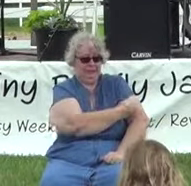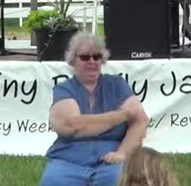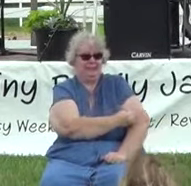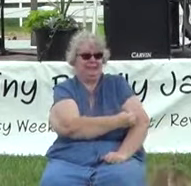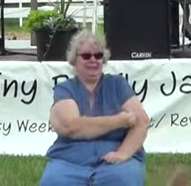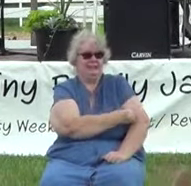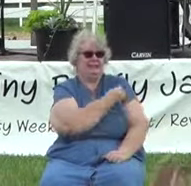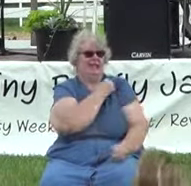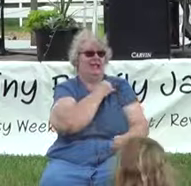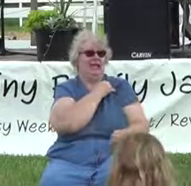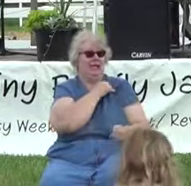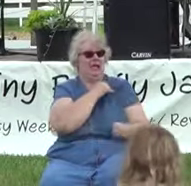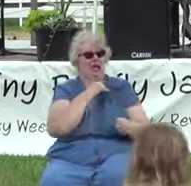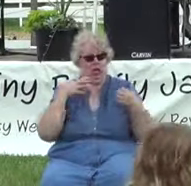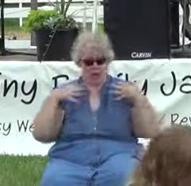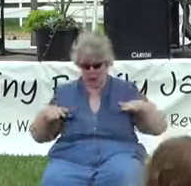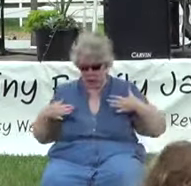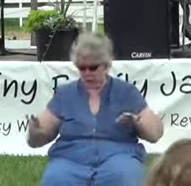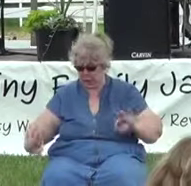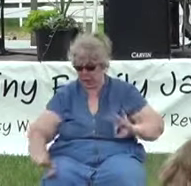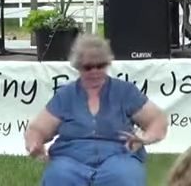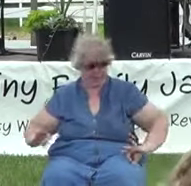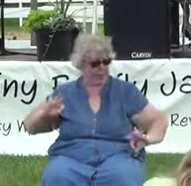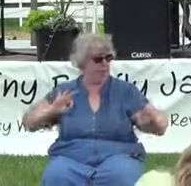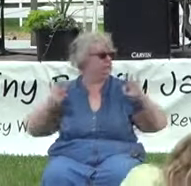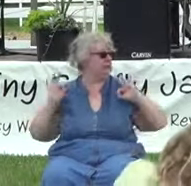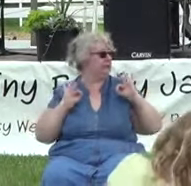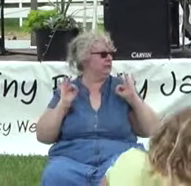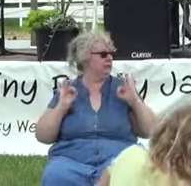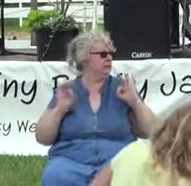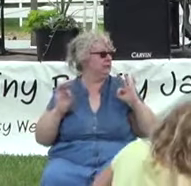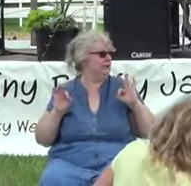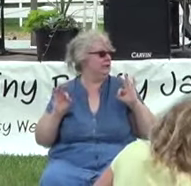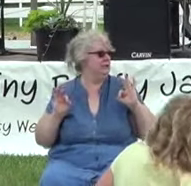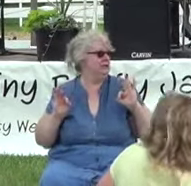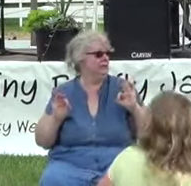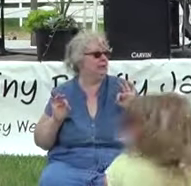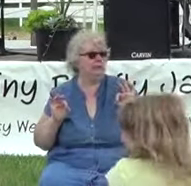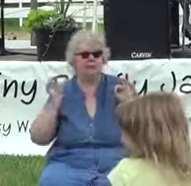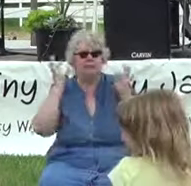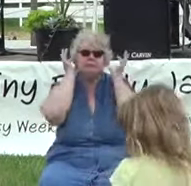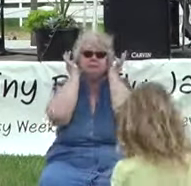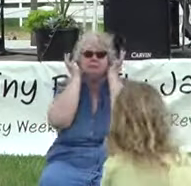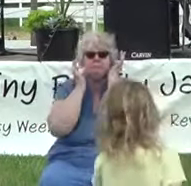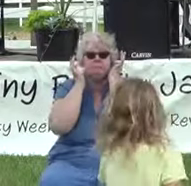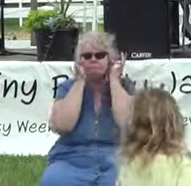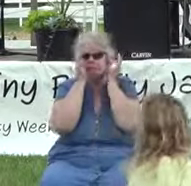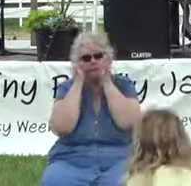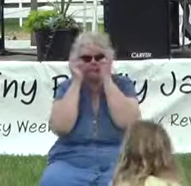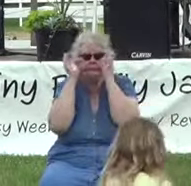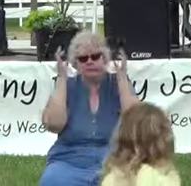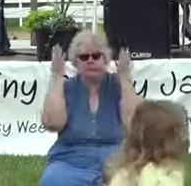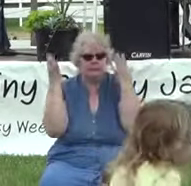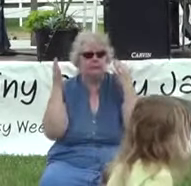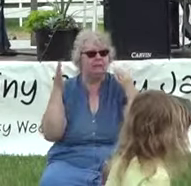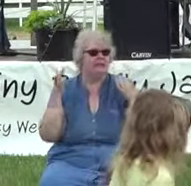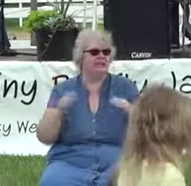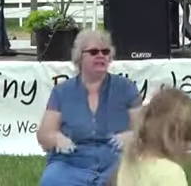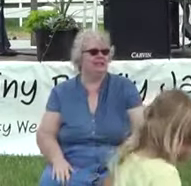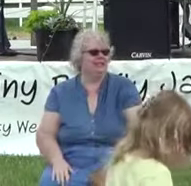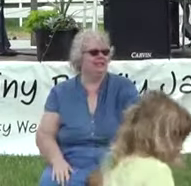holy clothes. What are the things in the air? Hoops, loops, hoops, loops, hoops, whatever they are.